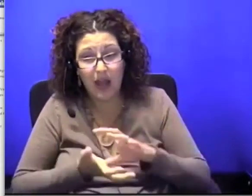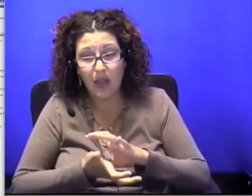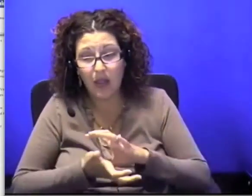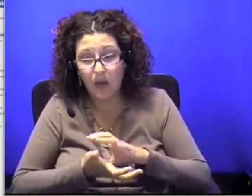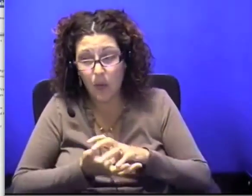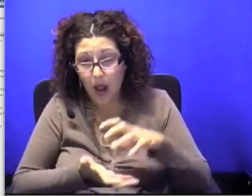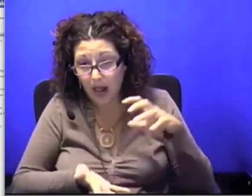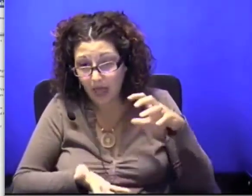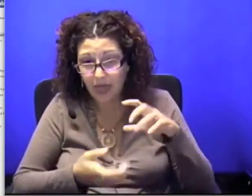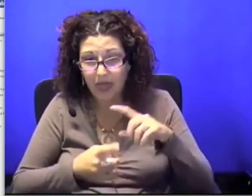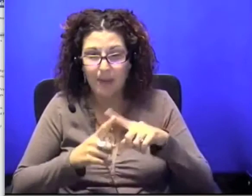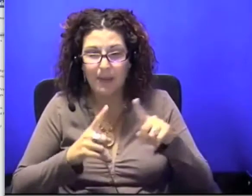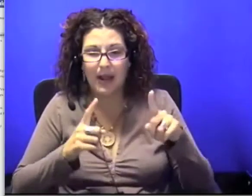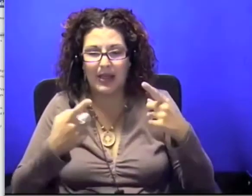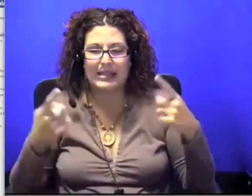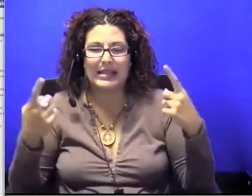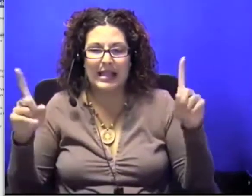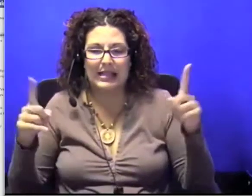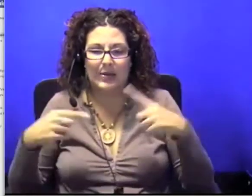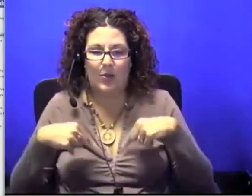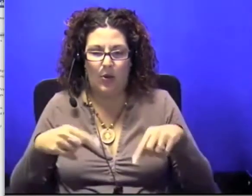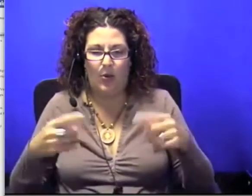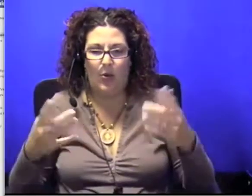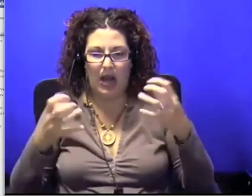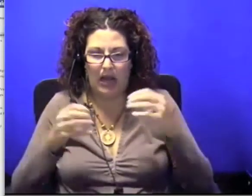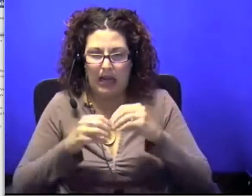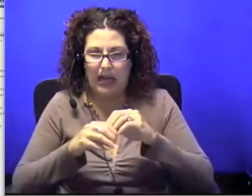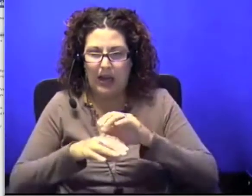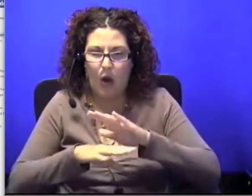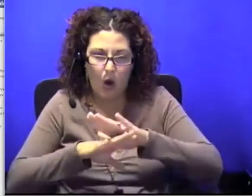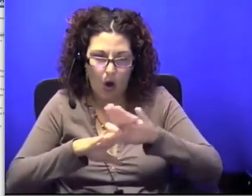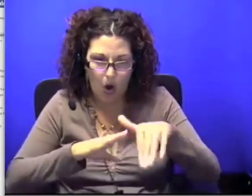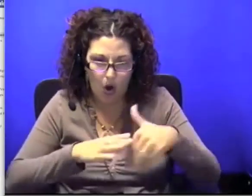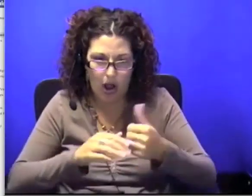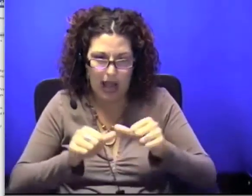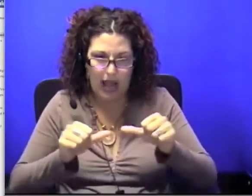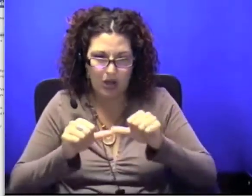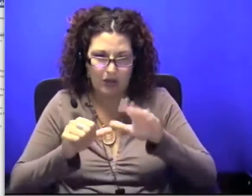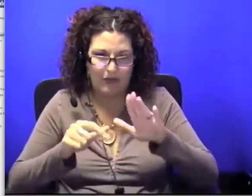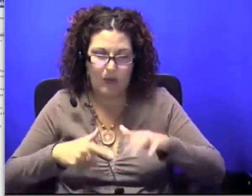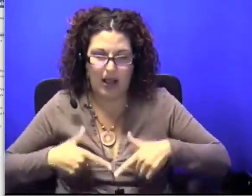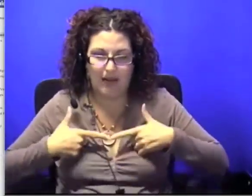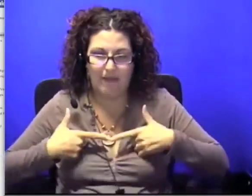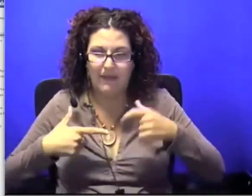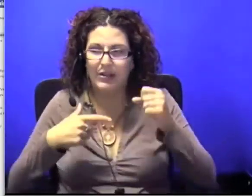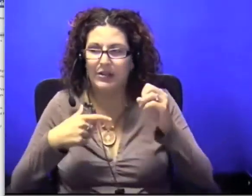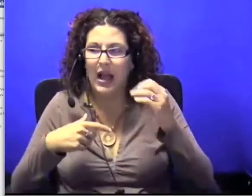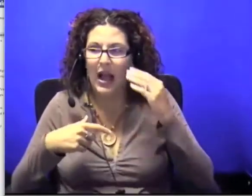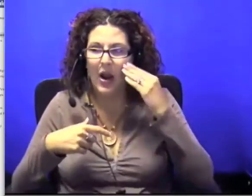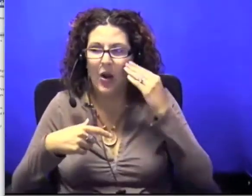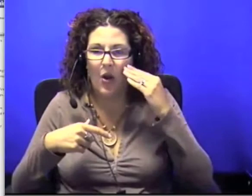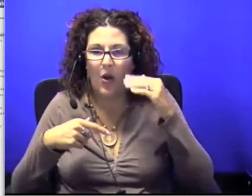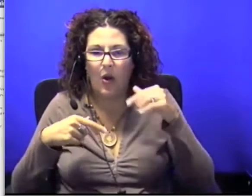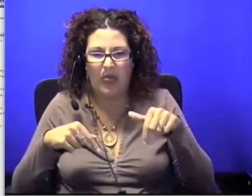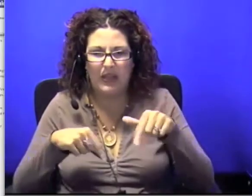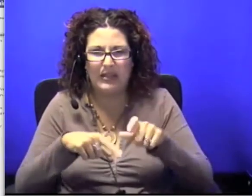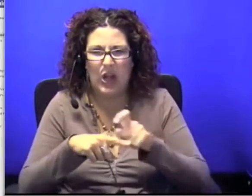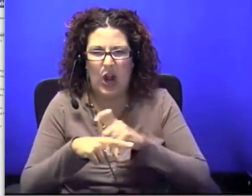and the wealth, but to generate the success that we wanted in all areas of our life. So I know our call